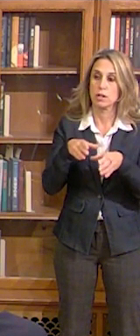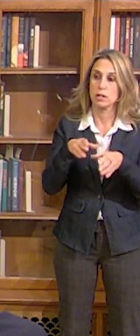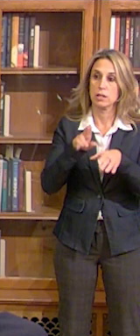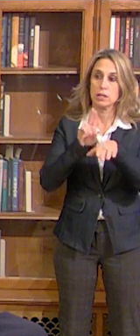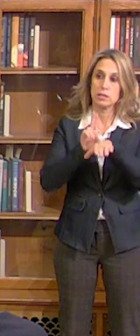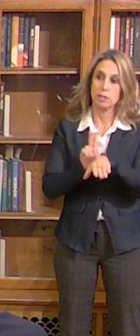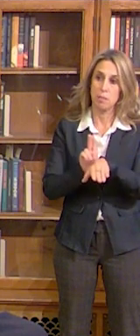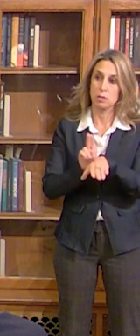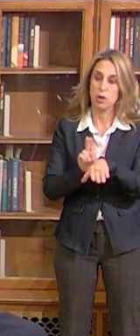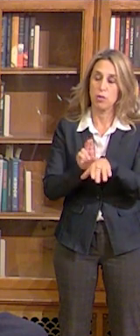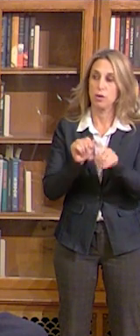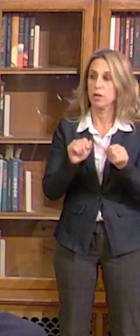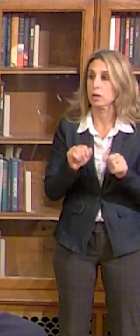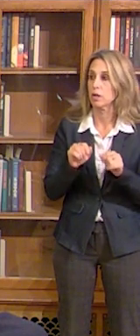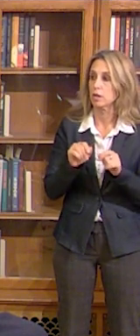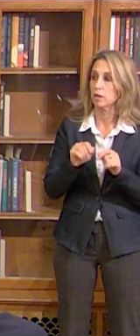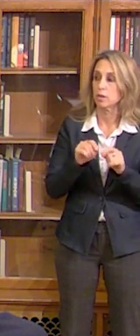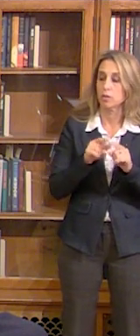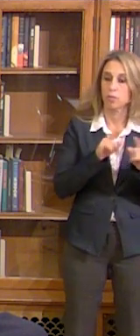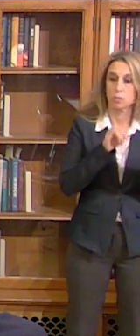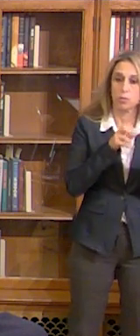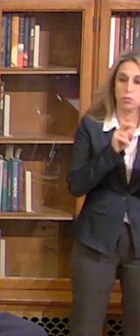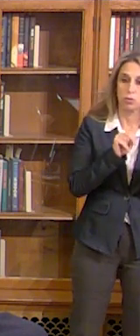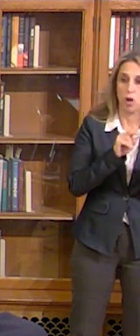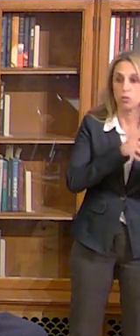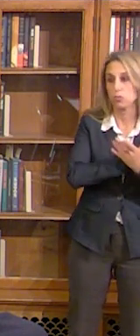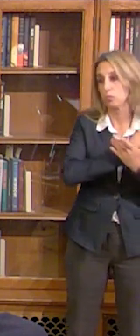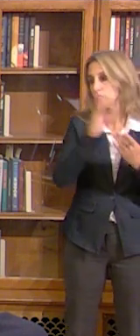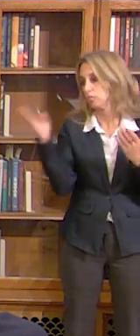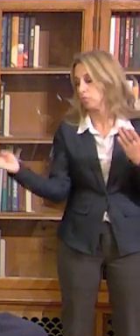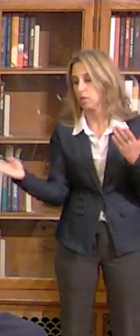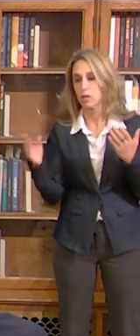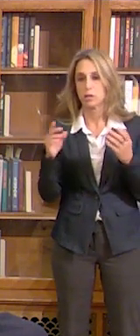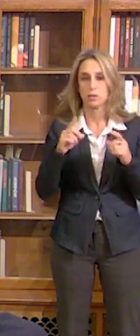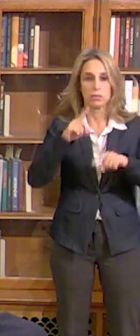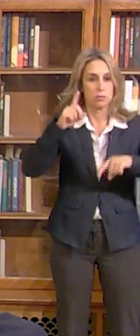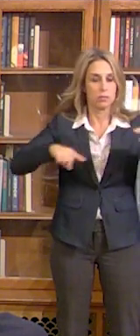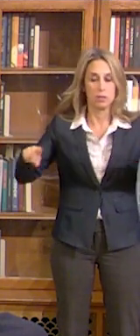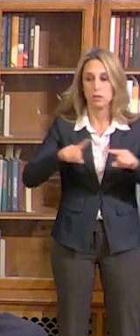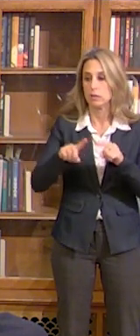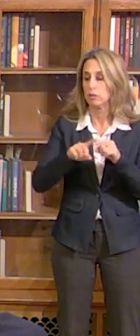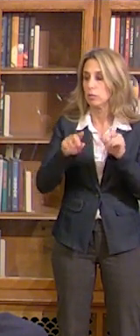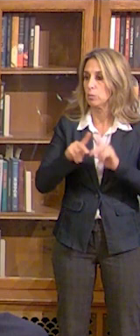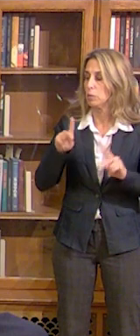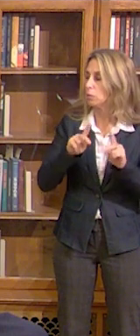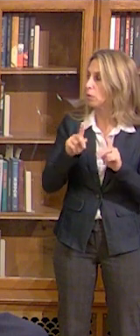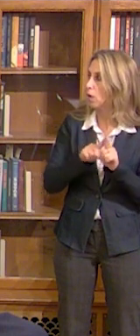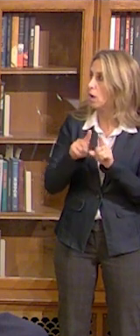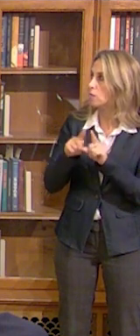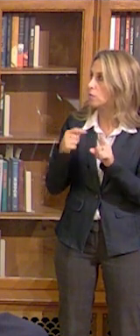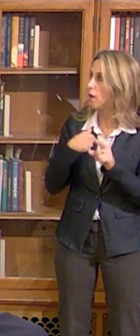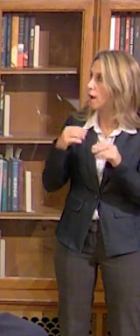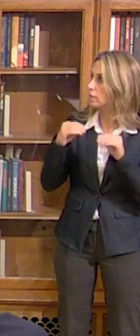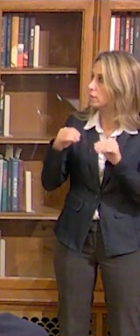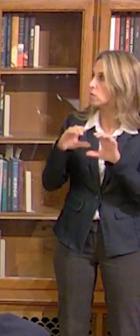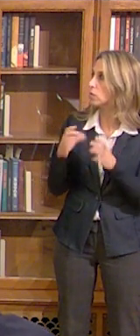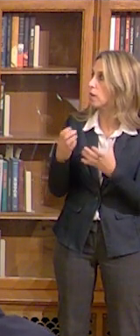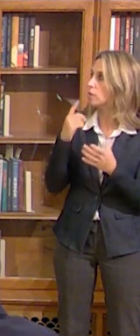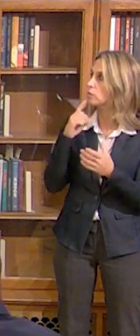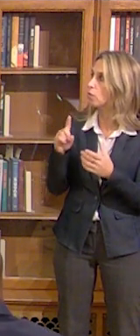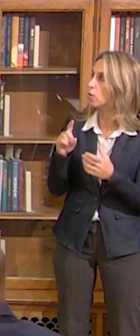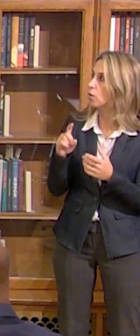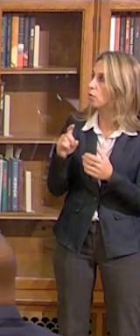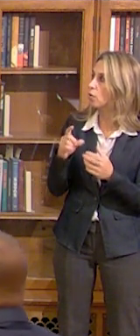blasting game to you know U Gale uh there are just so many people so I've also um I I teach a class